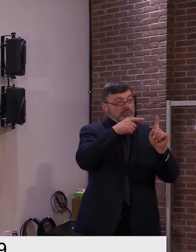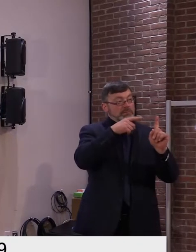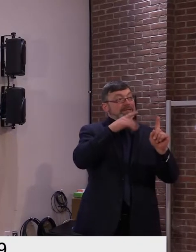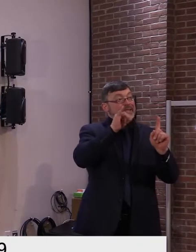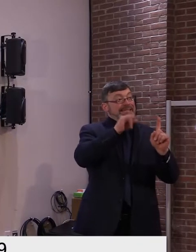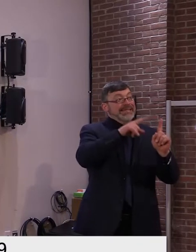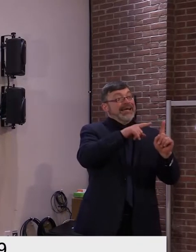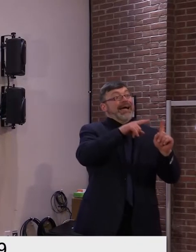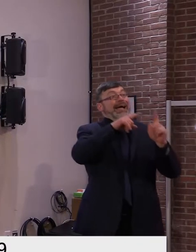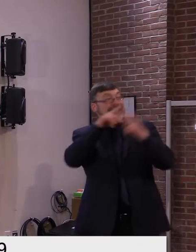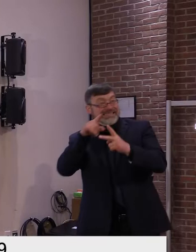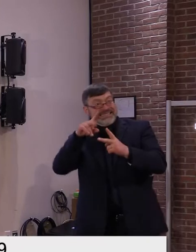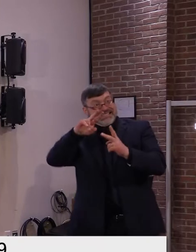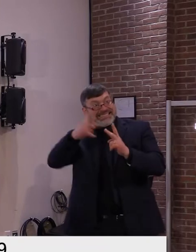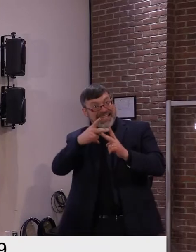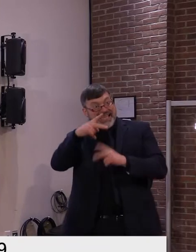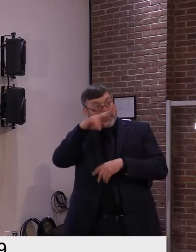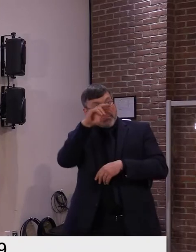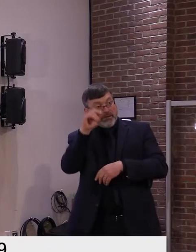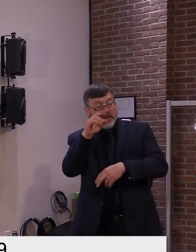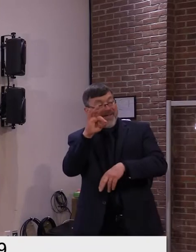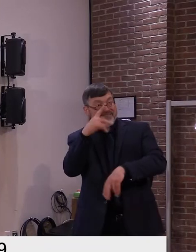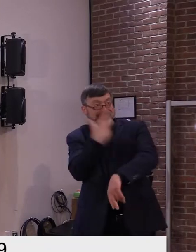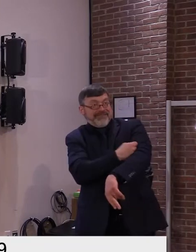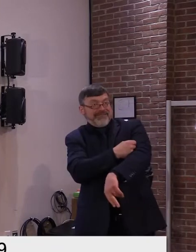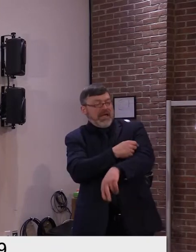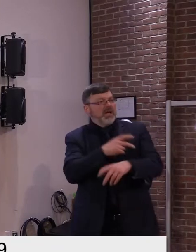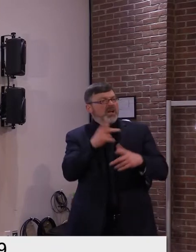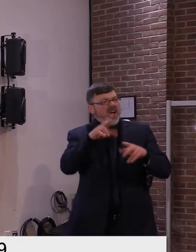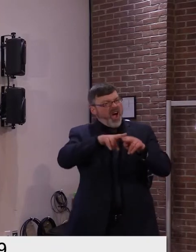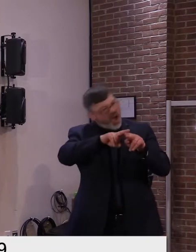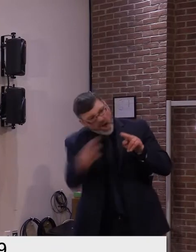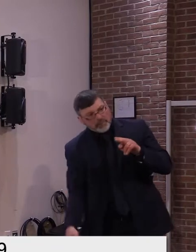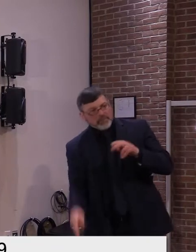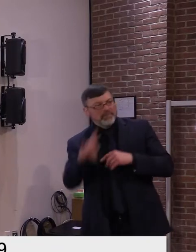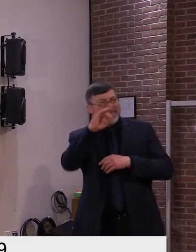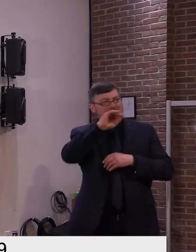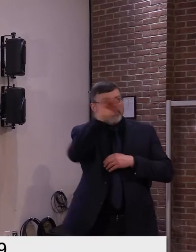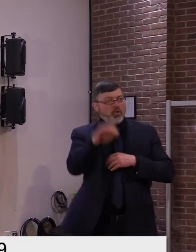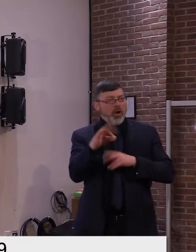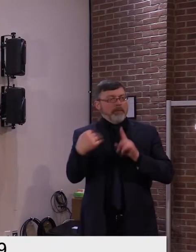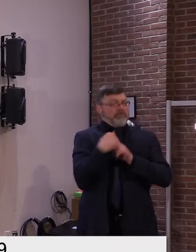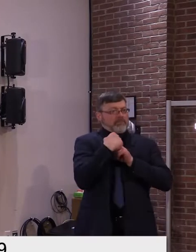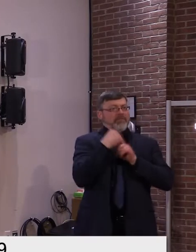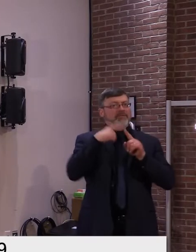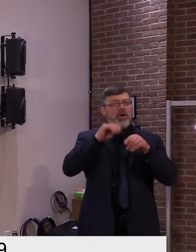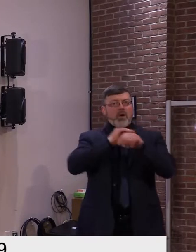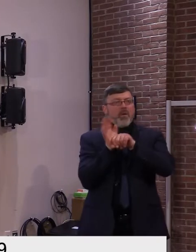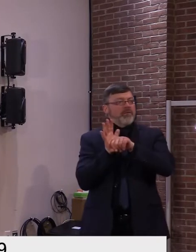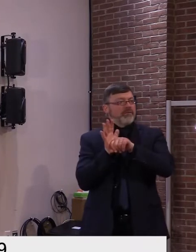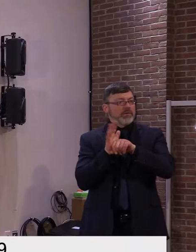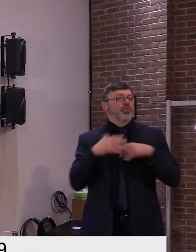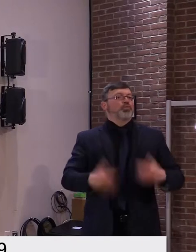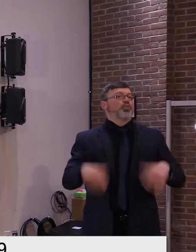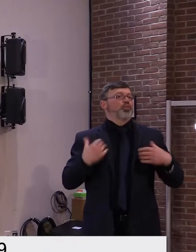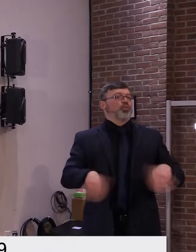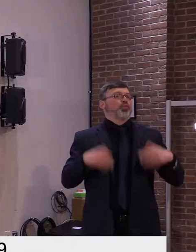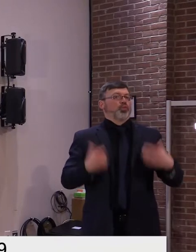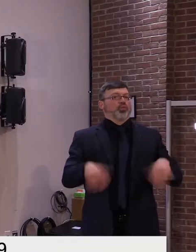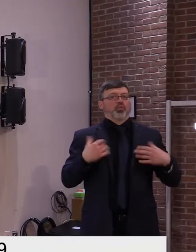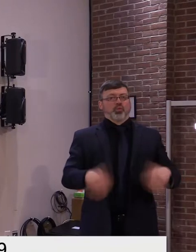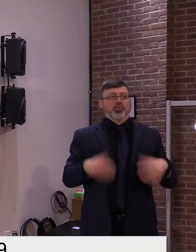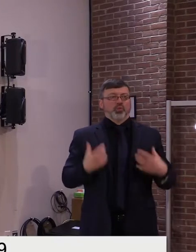The authors stated that these results are consistent with previously published data showing a reduction in